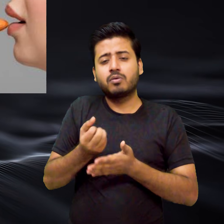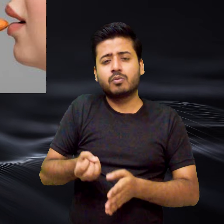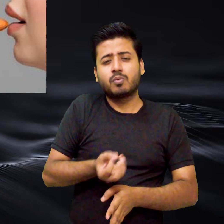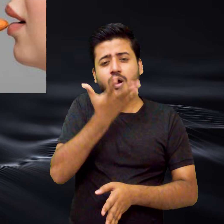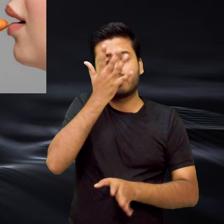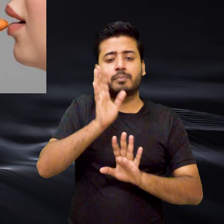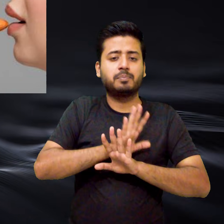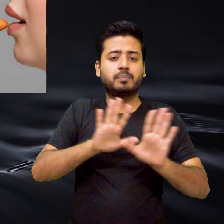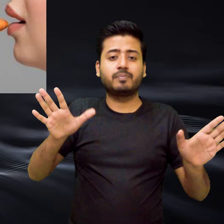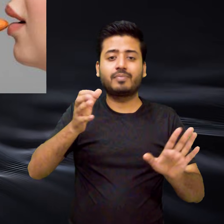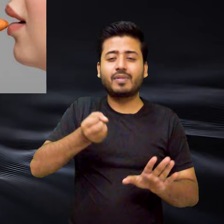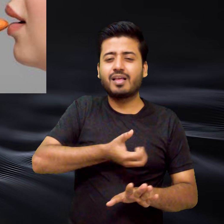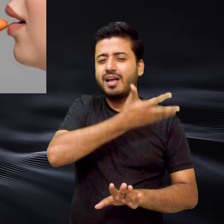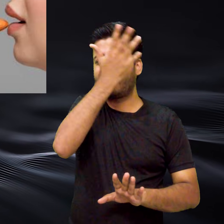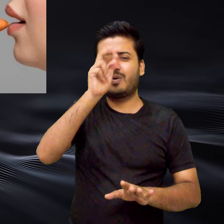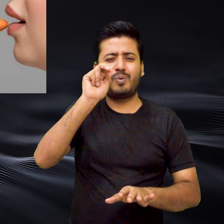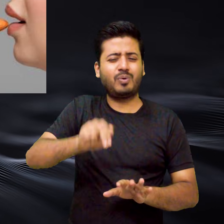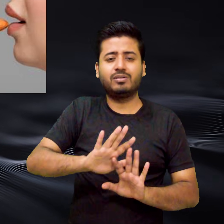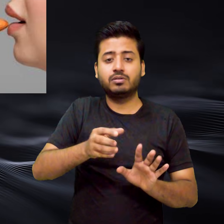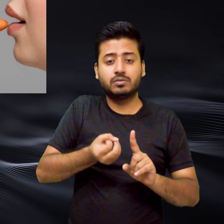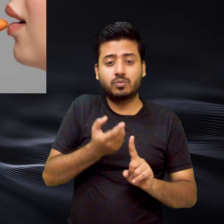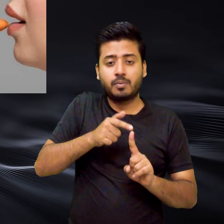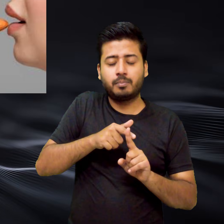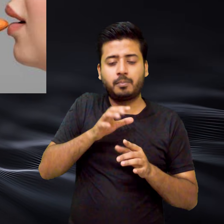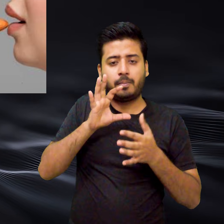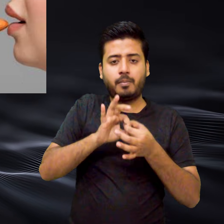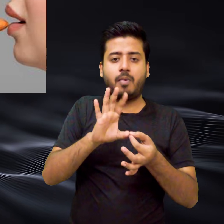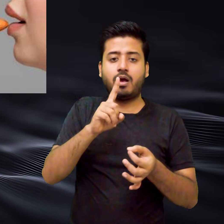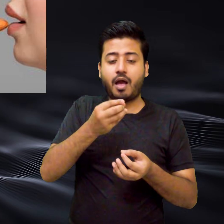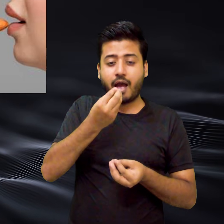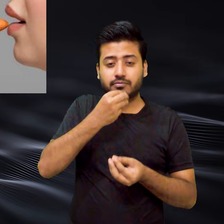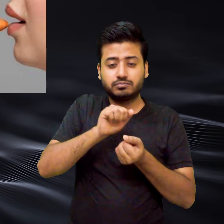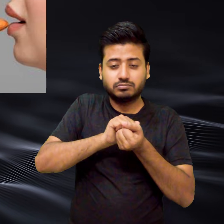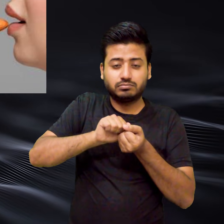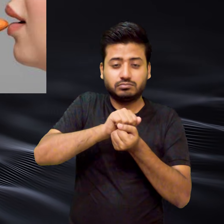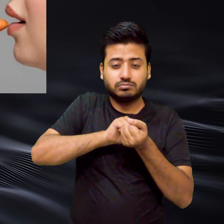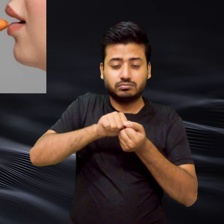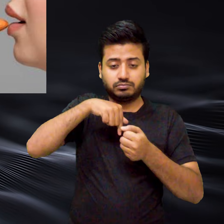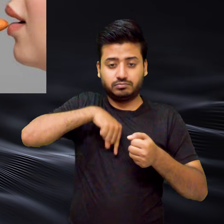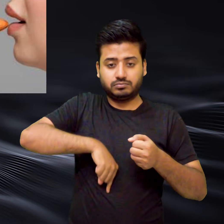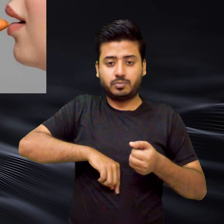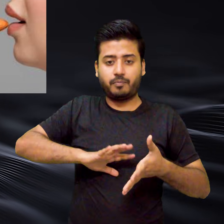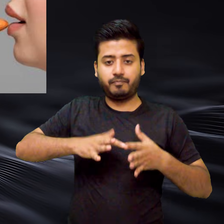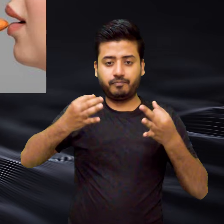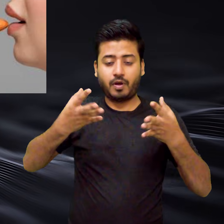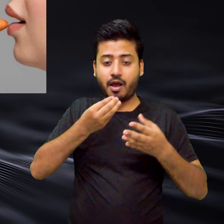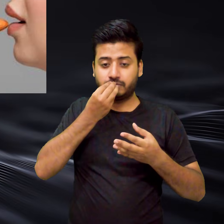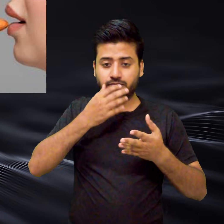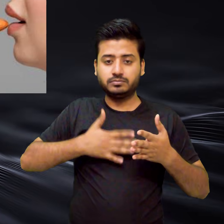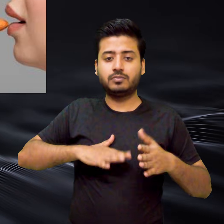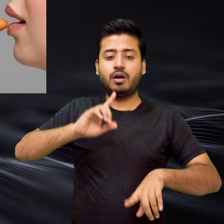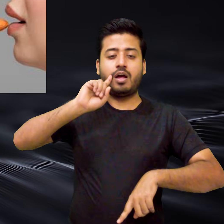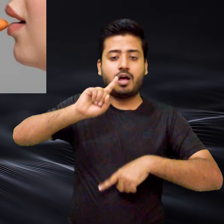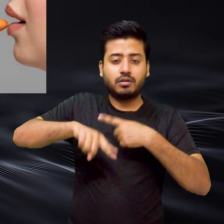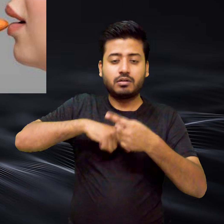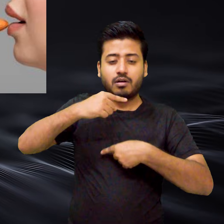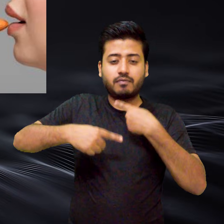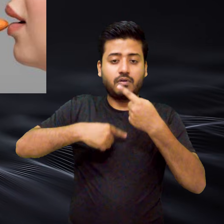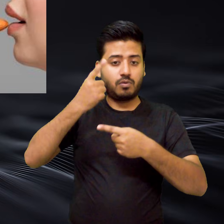like sunflower or apricot kernel oil. If the price seems too good to be true, it likely is. Adulteration